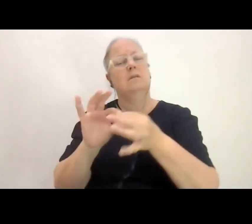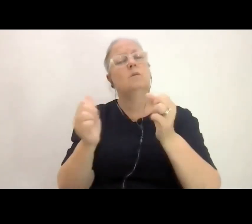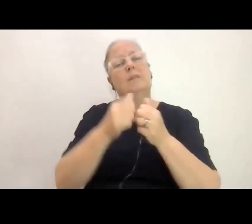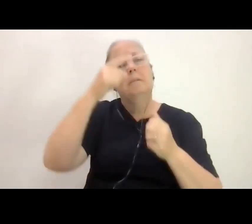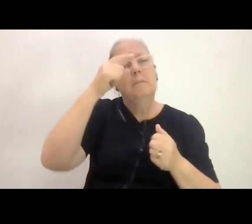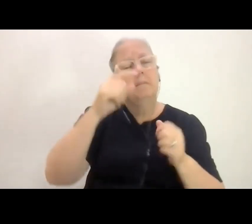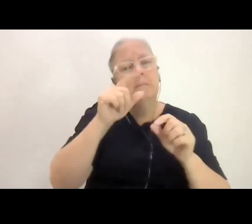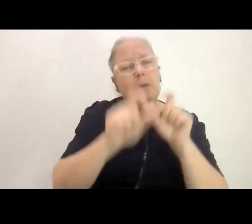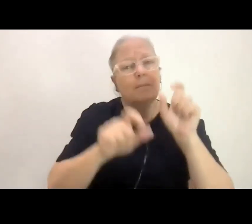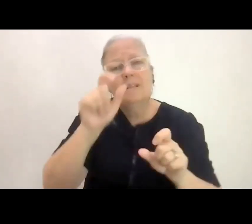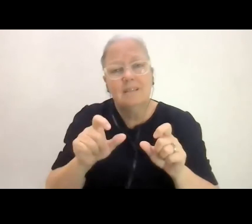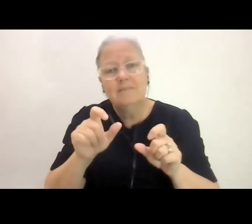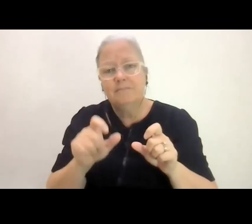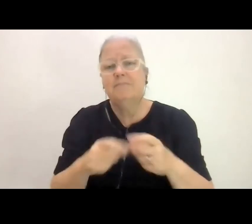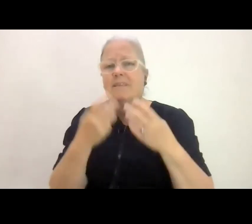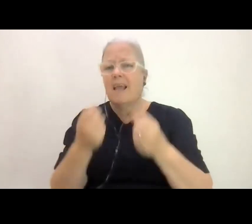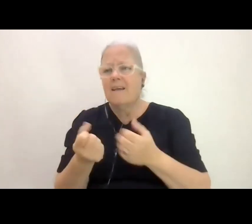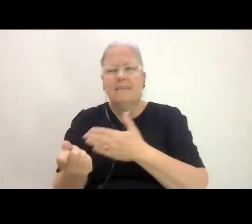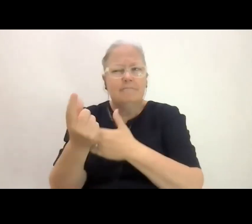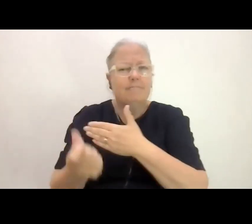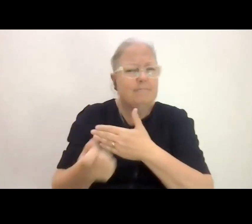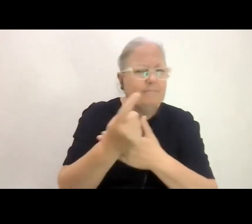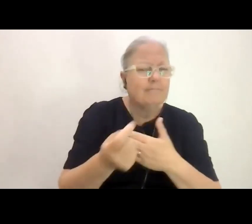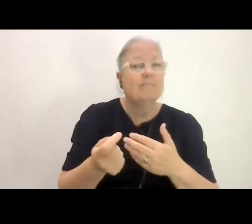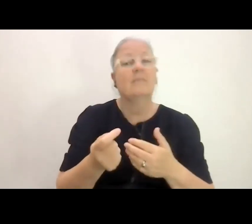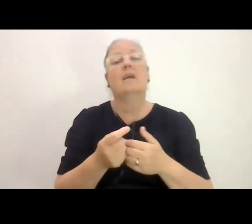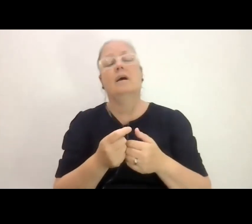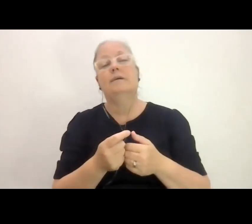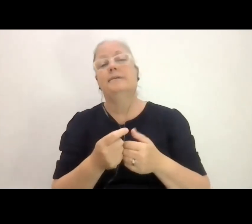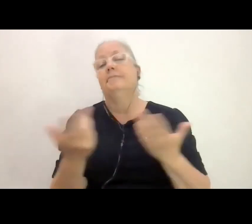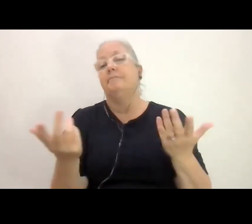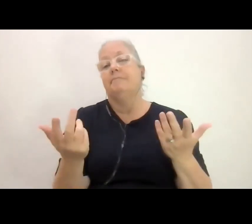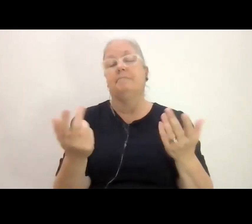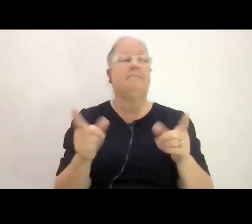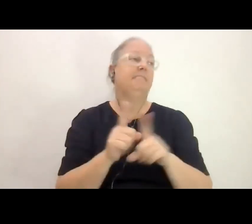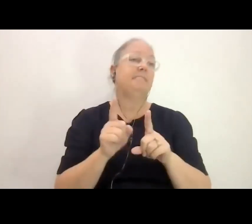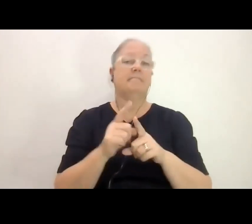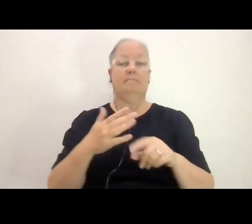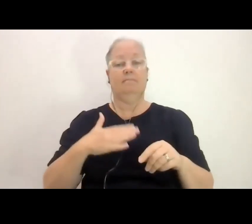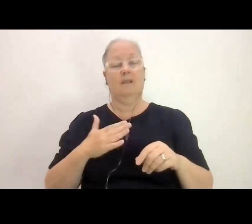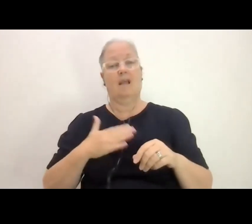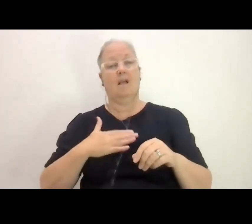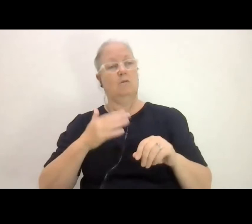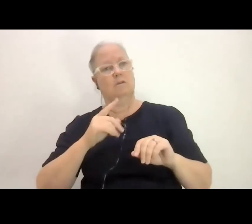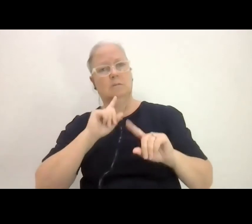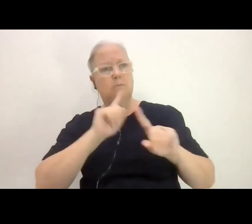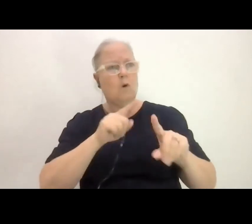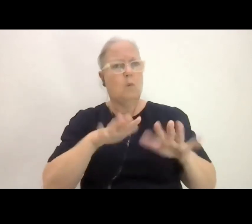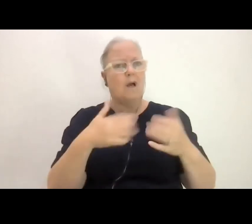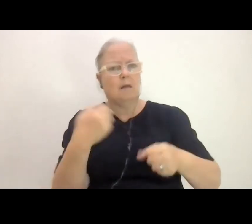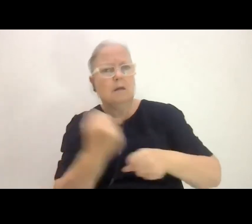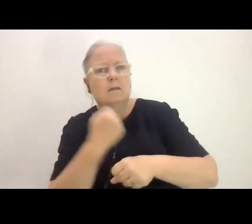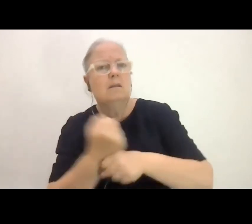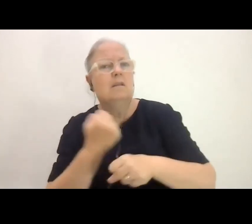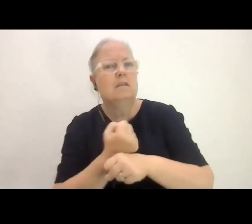times in different occasions, in different conversations when we talk about response to COVID-19. And for us, an organization that